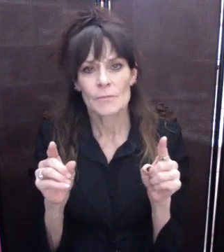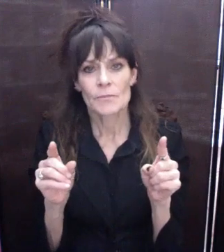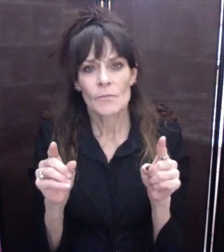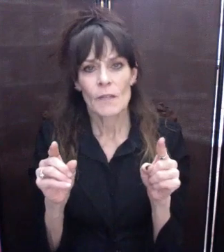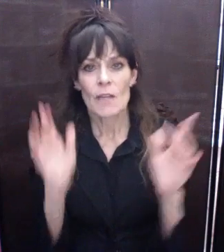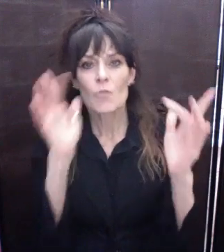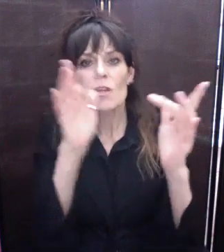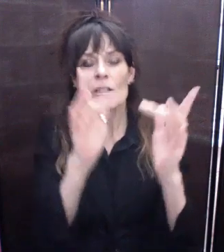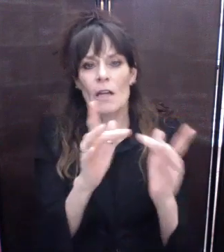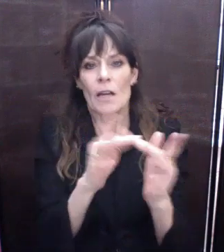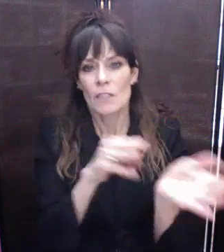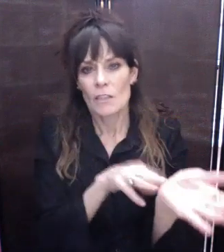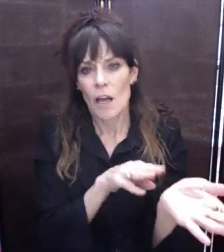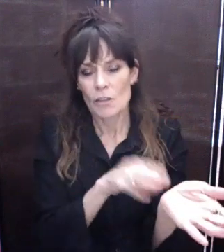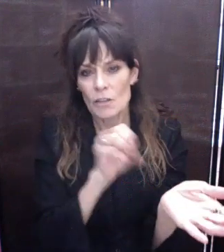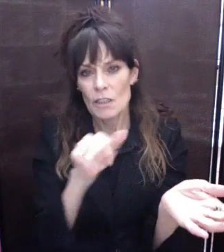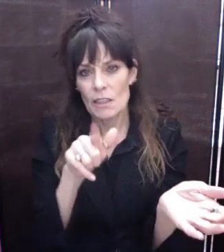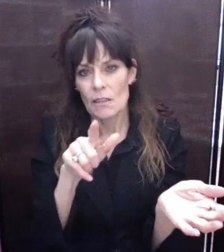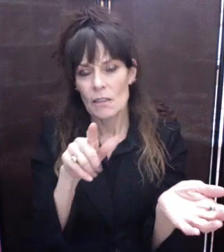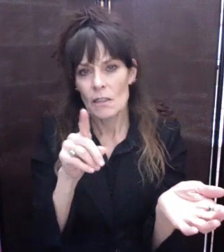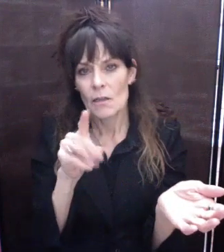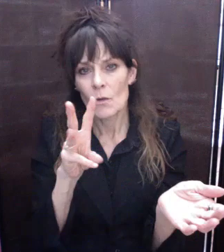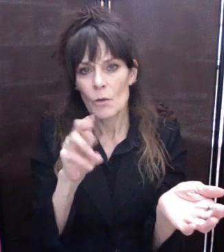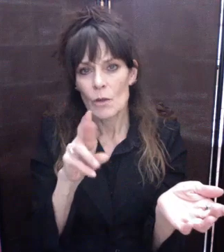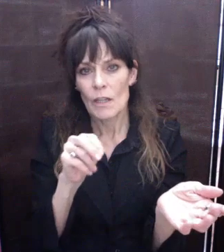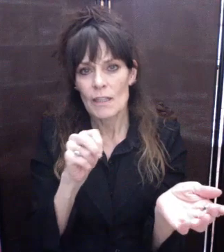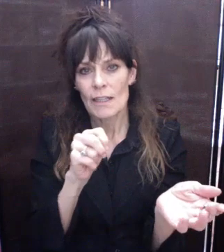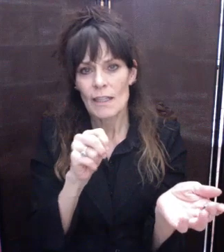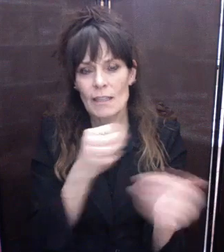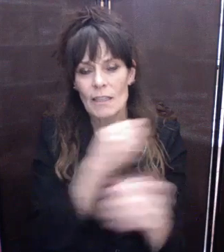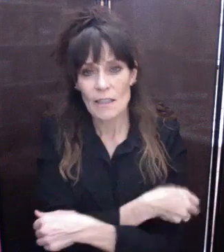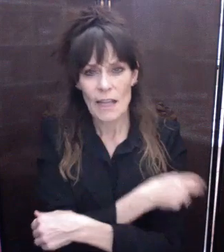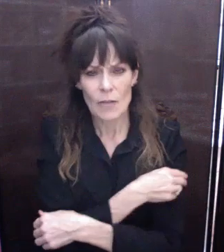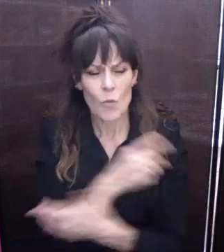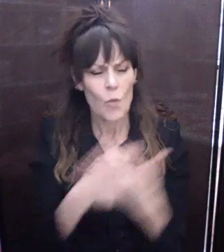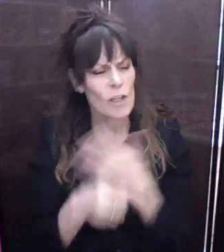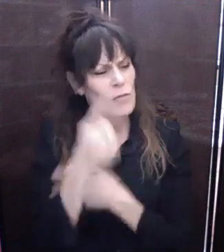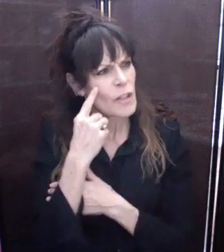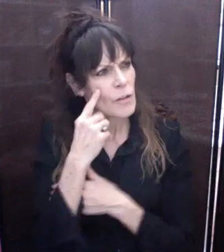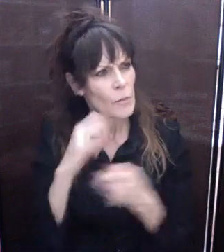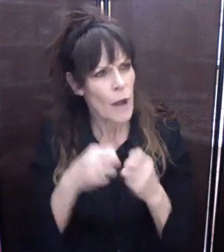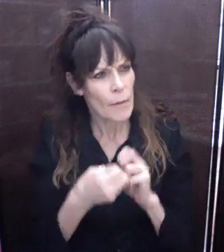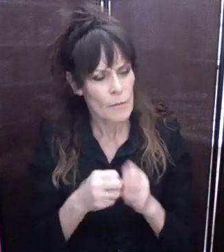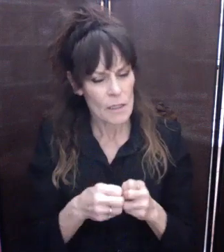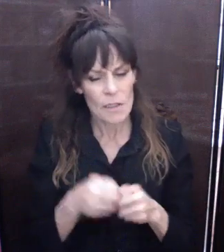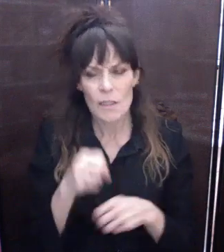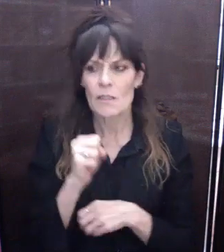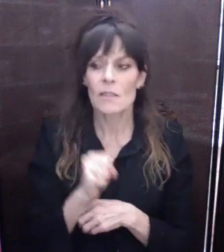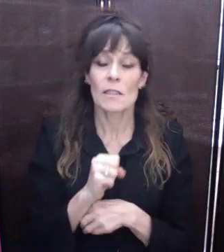Dr. Silkworth at Towns and asked him what he thought the problem was. And Silkworth told Bill,